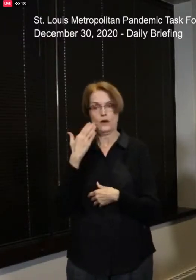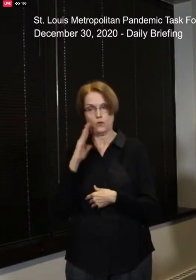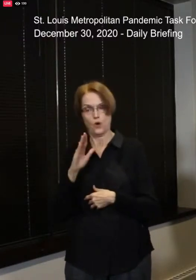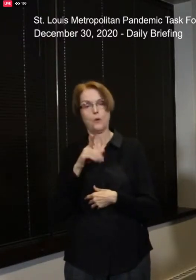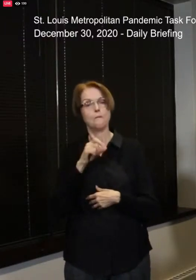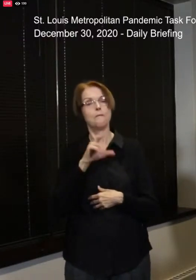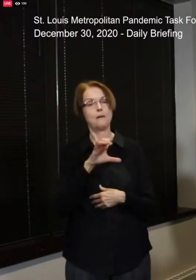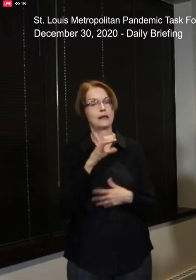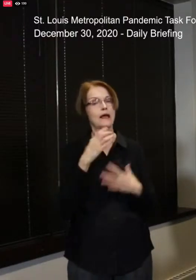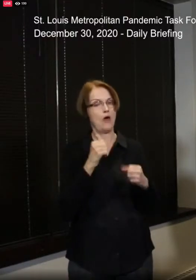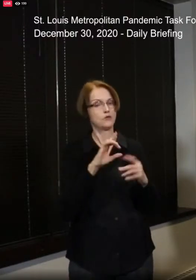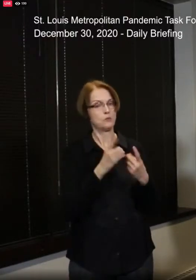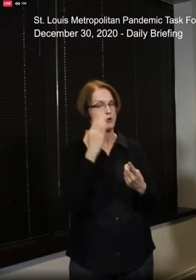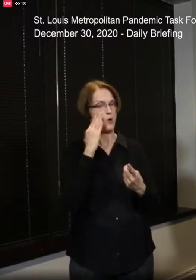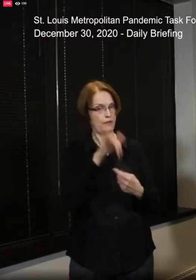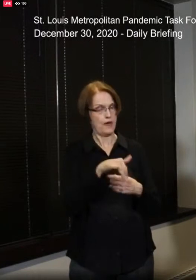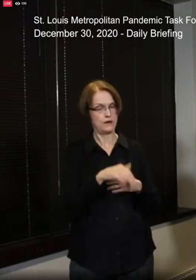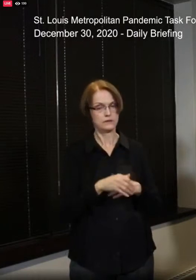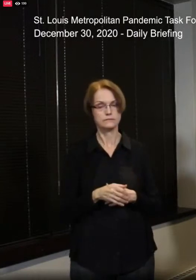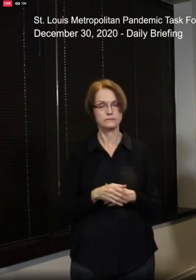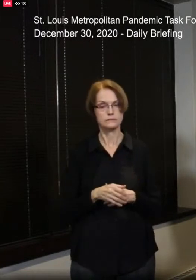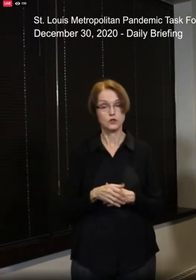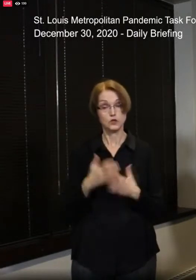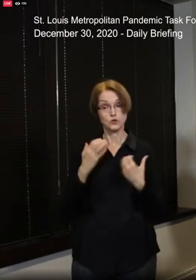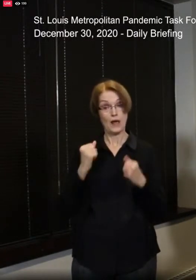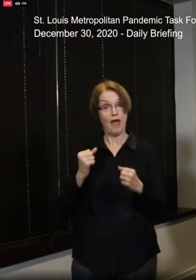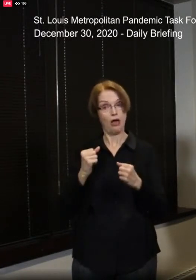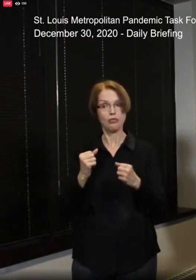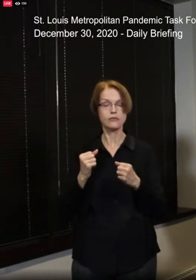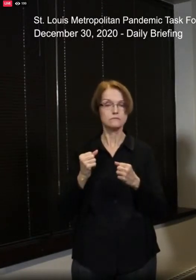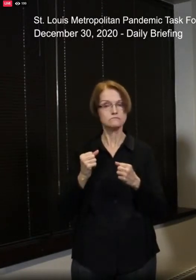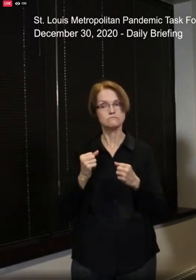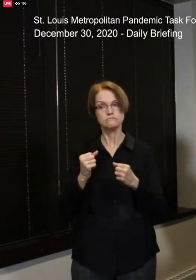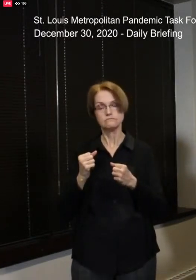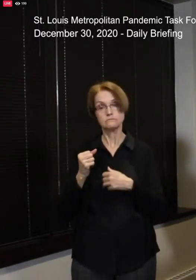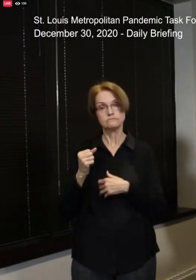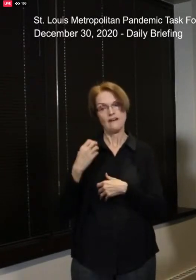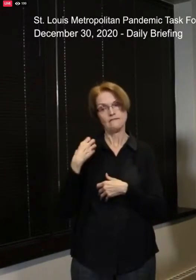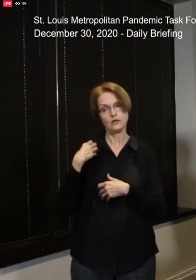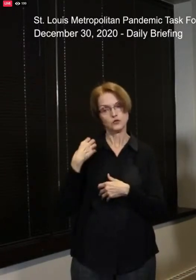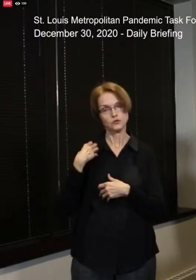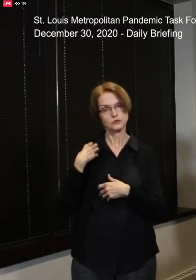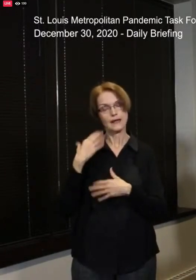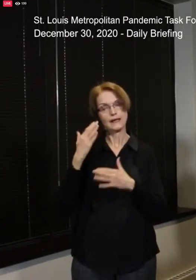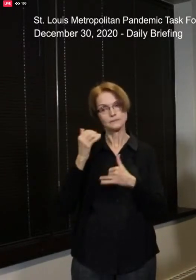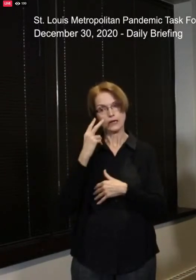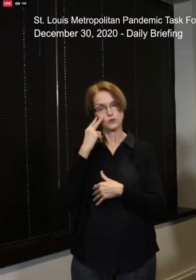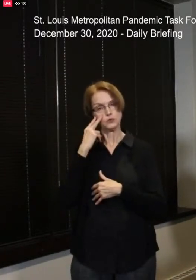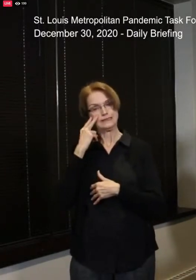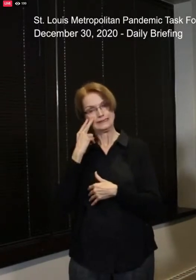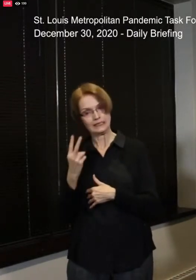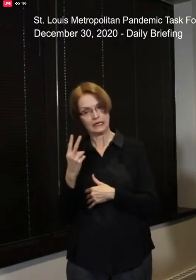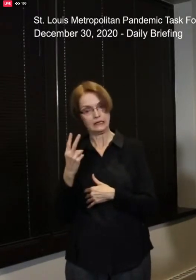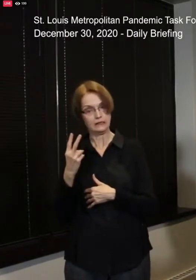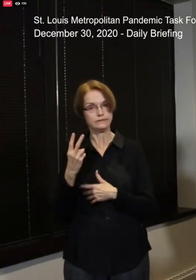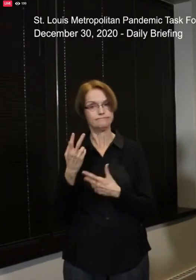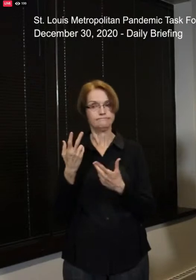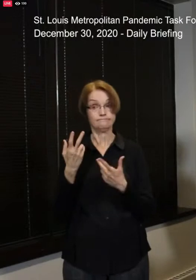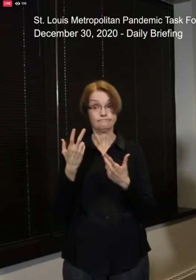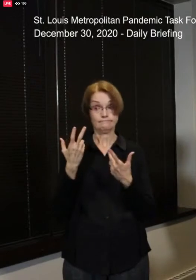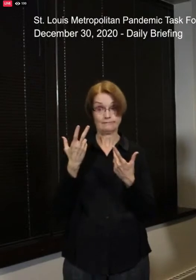be asked. Do health officials expect to see a rise in COVID-19 cases linked to gatherings around the Christmas